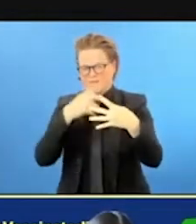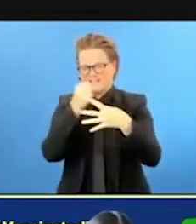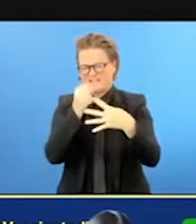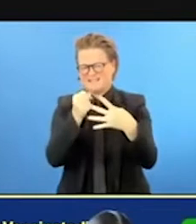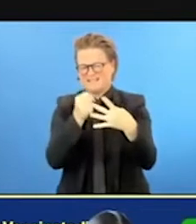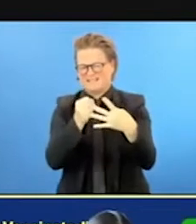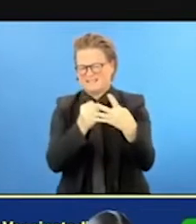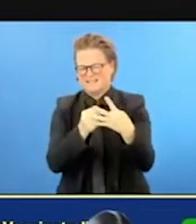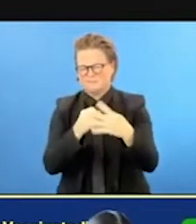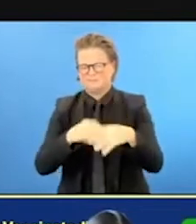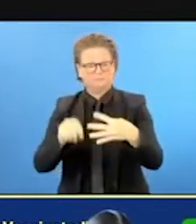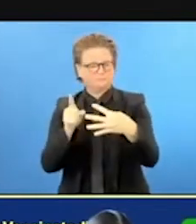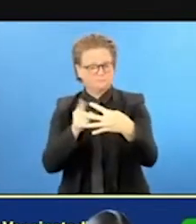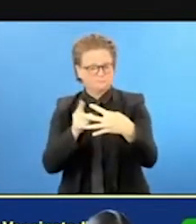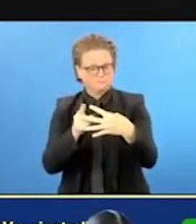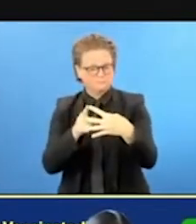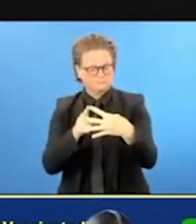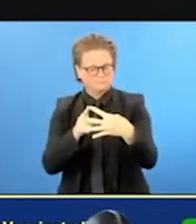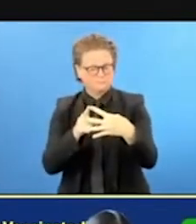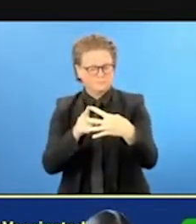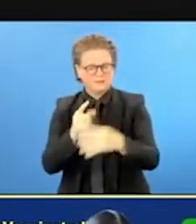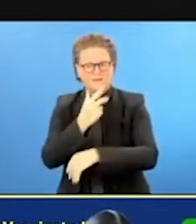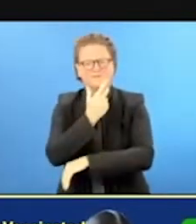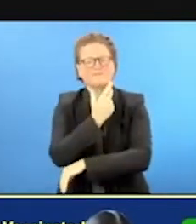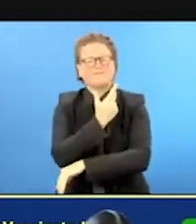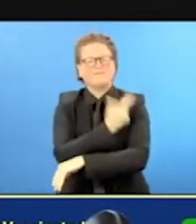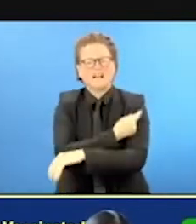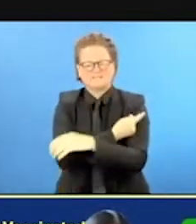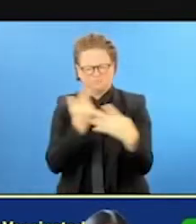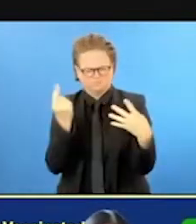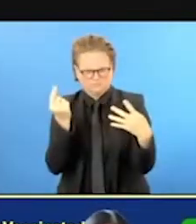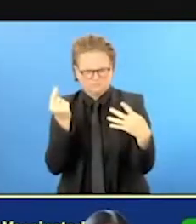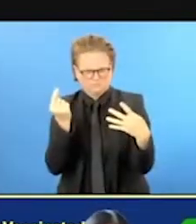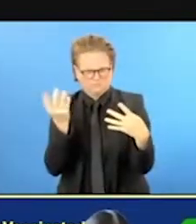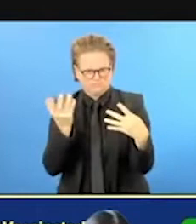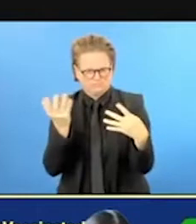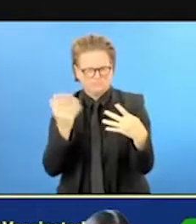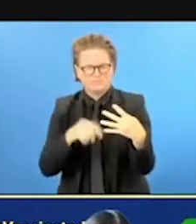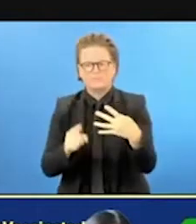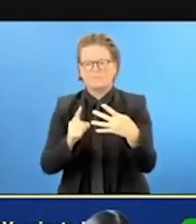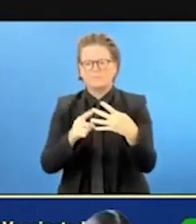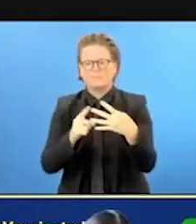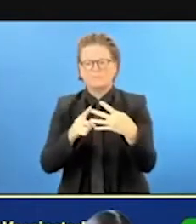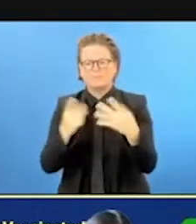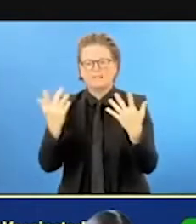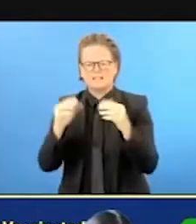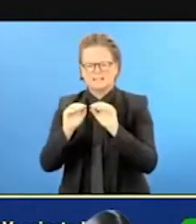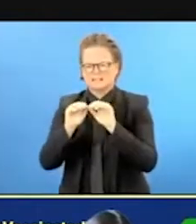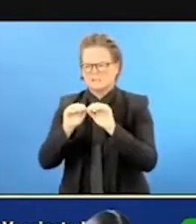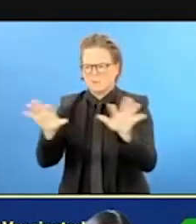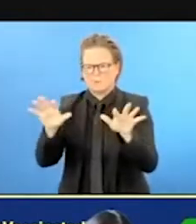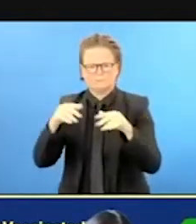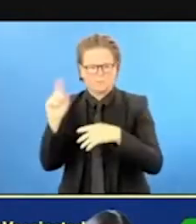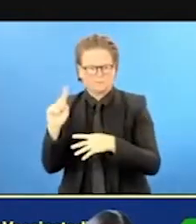a vaccine overview. The second is vaccine distribution. The third is vaccine eligibility. And